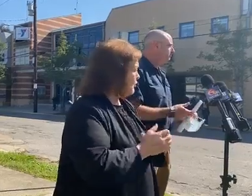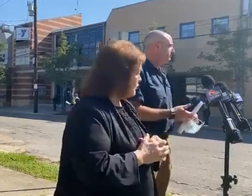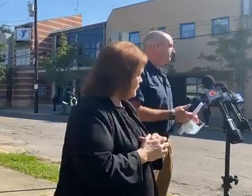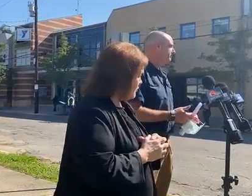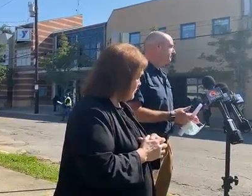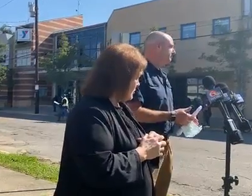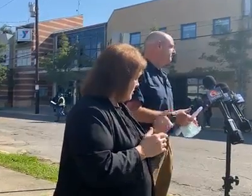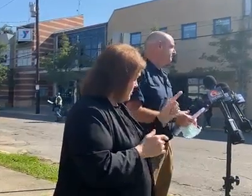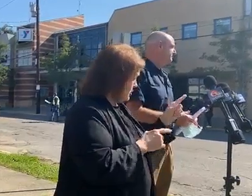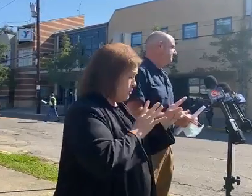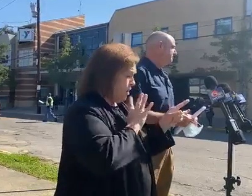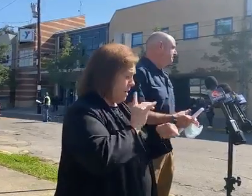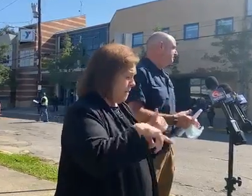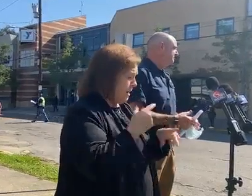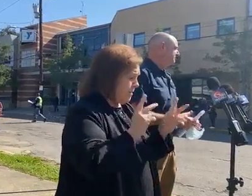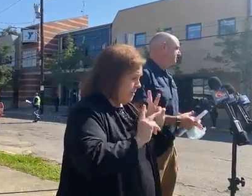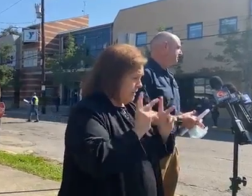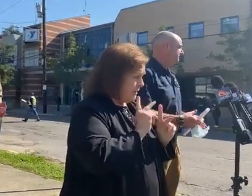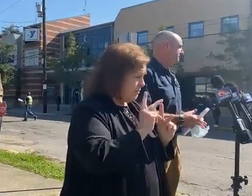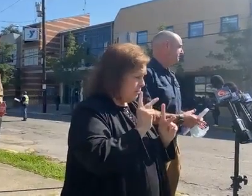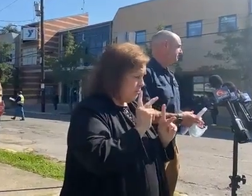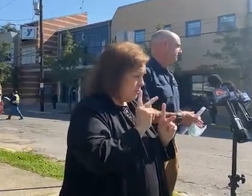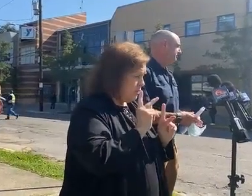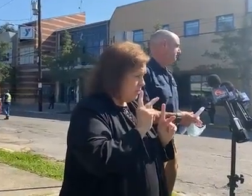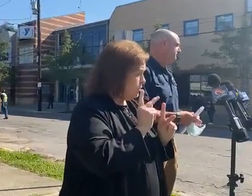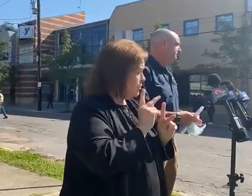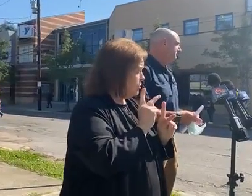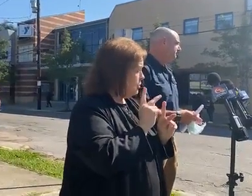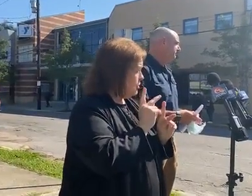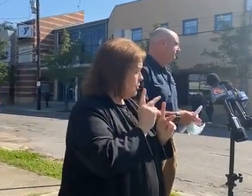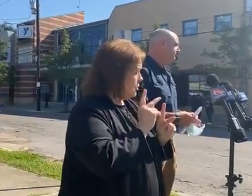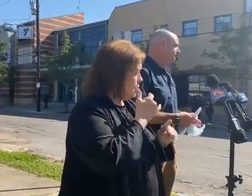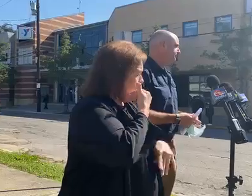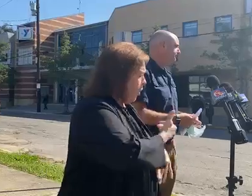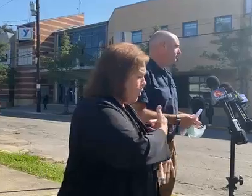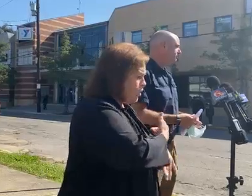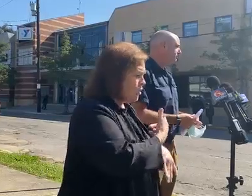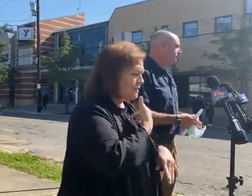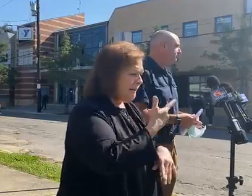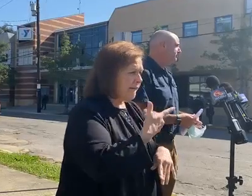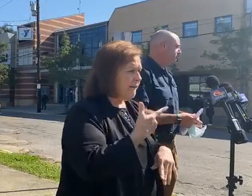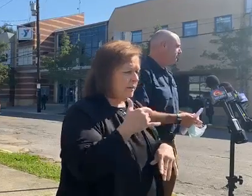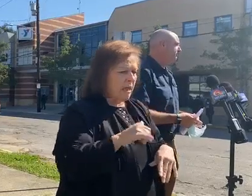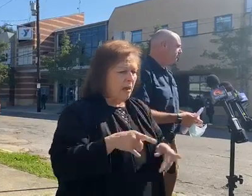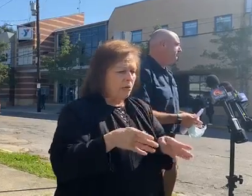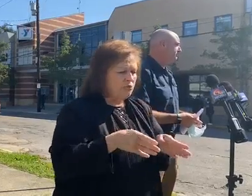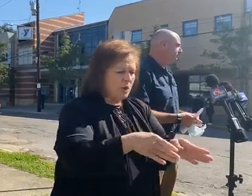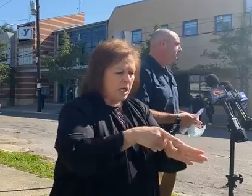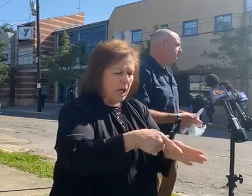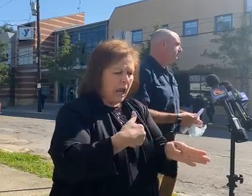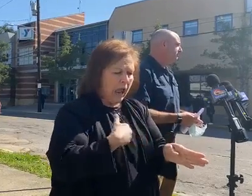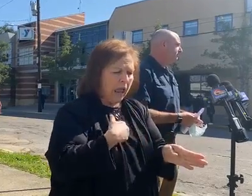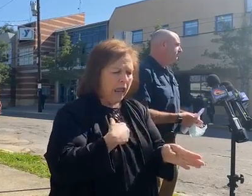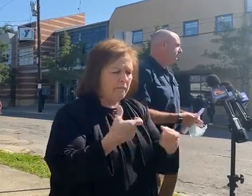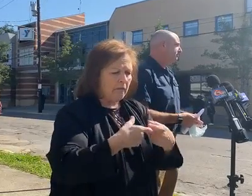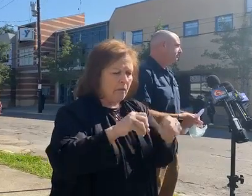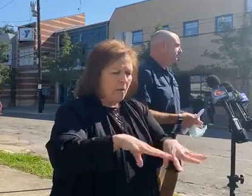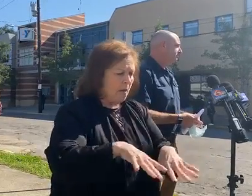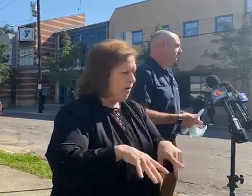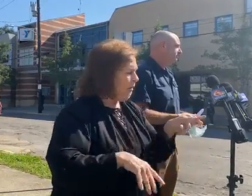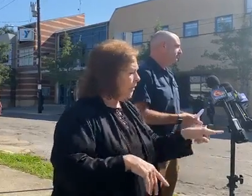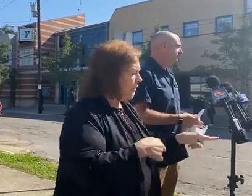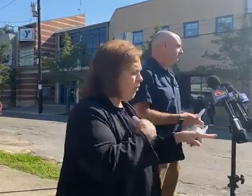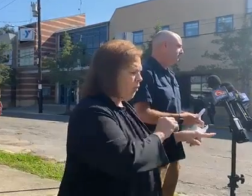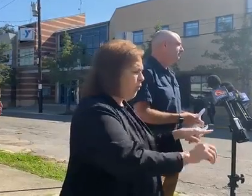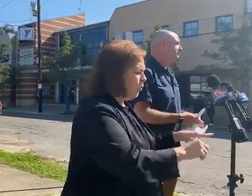Colin, just for people, people call us obviously asking, hey, this street has power, ours does not. Why is that? People